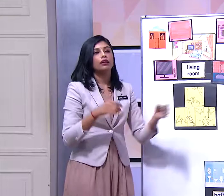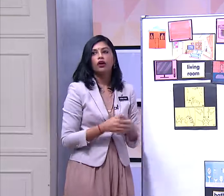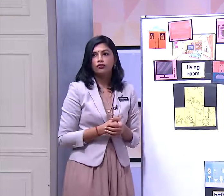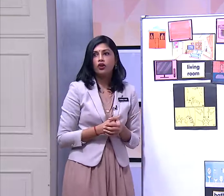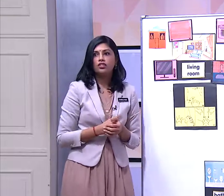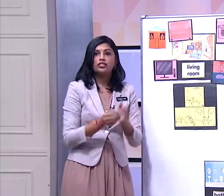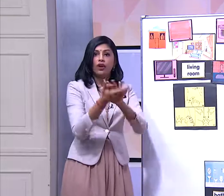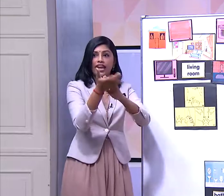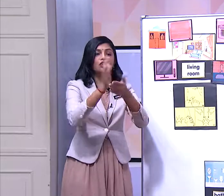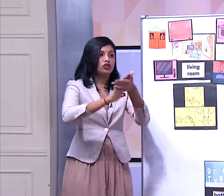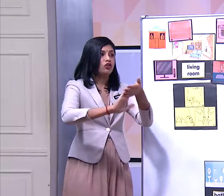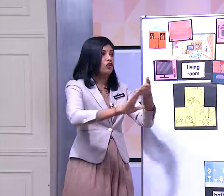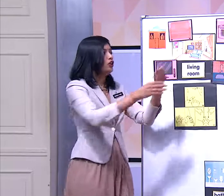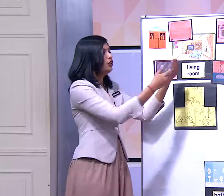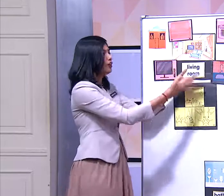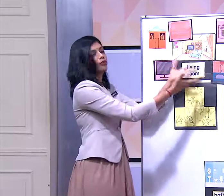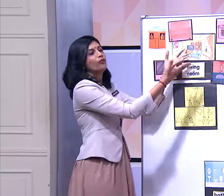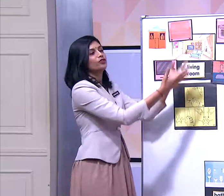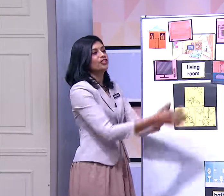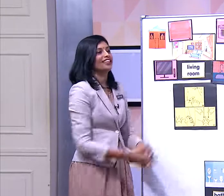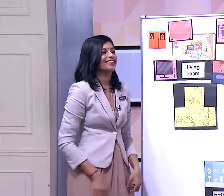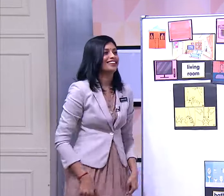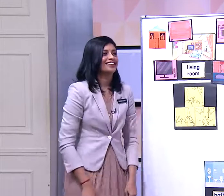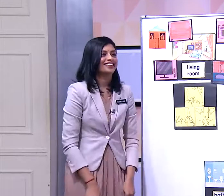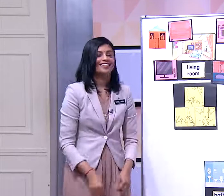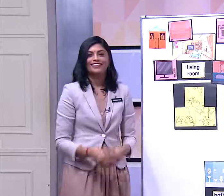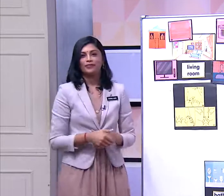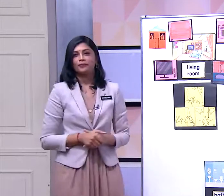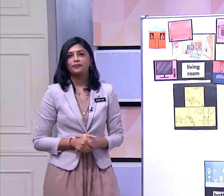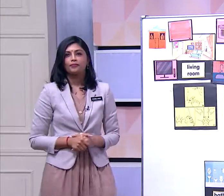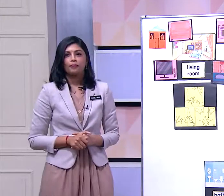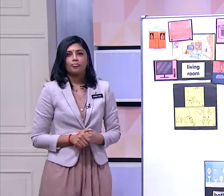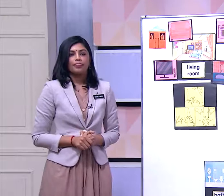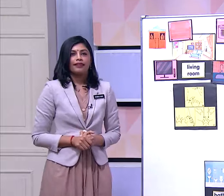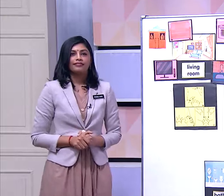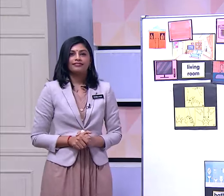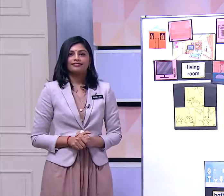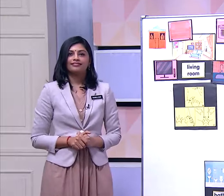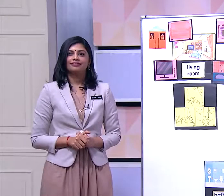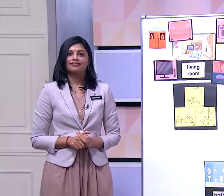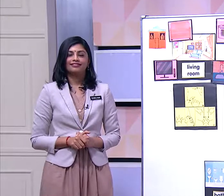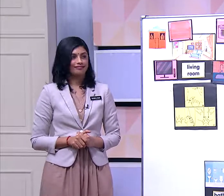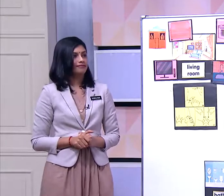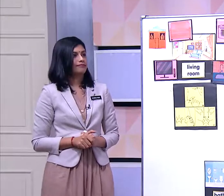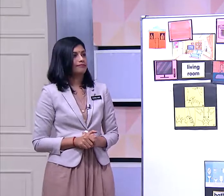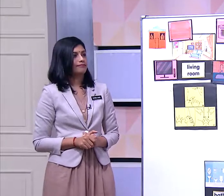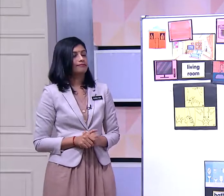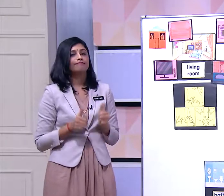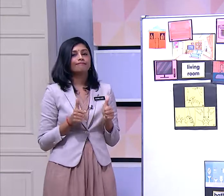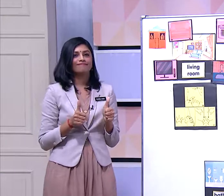Of course, your hand also. You can wash here. Yes, exactly. Okay, teacher. Again, we'll take a short break.